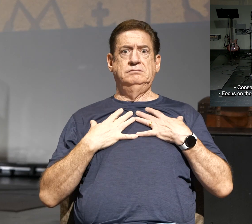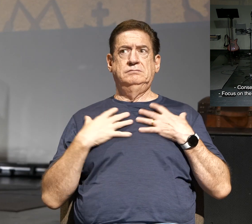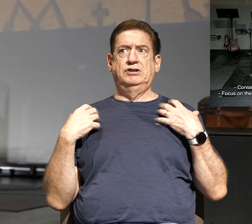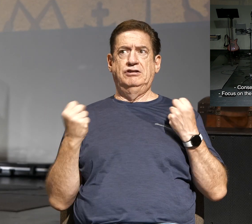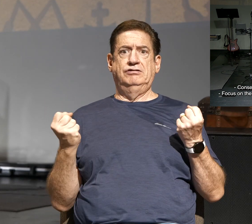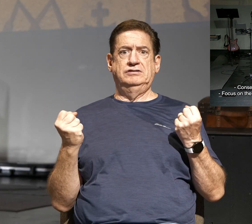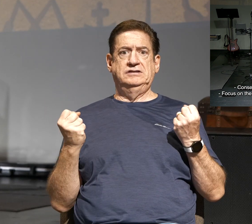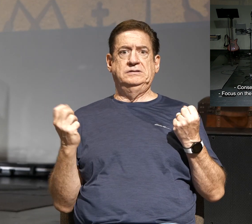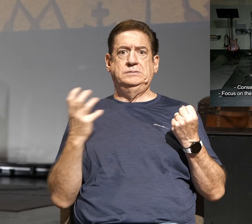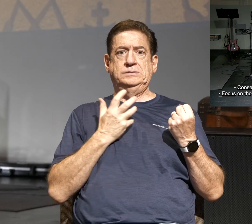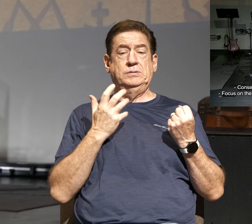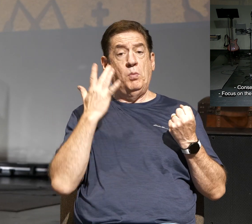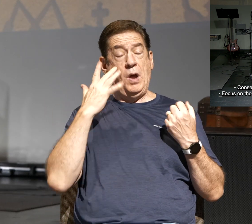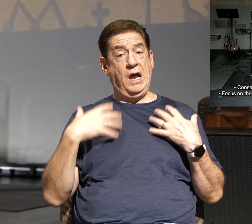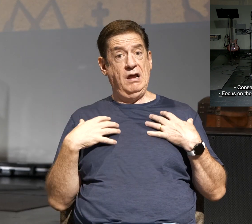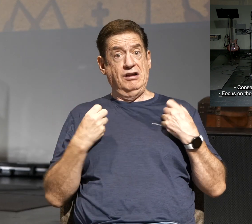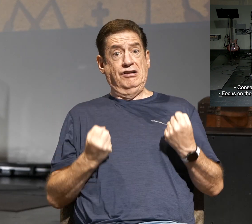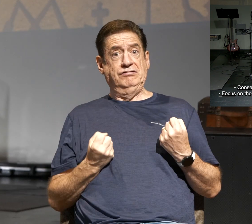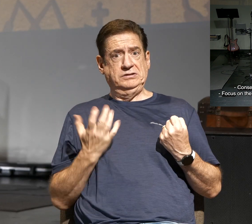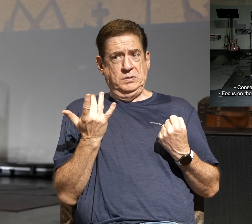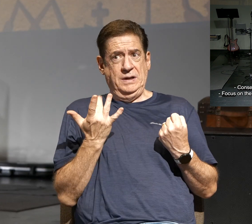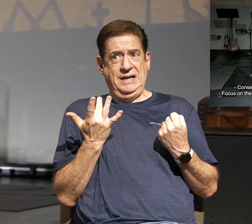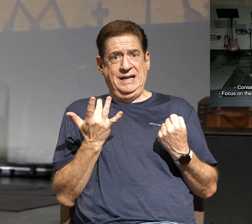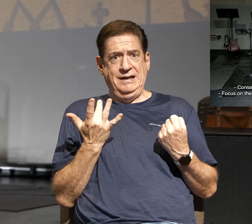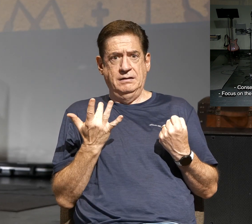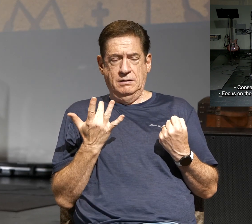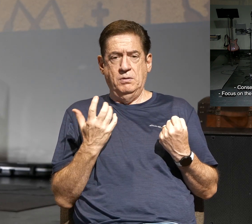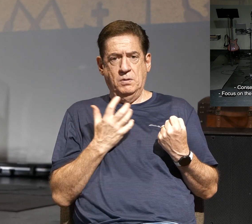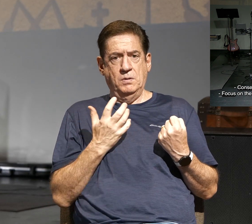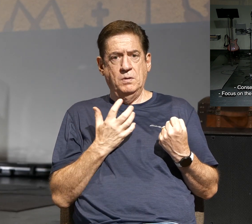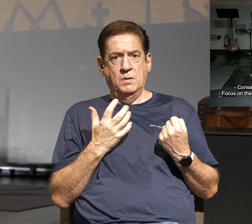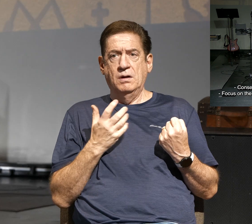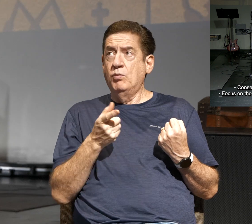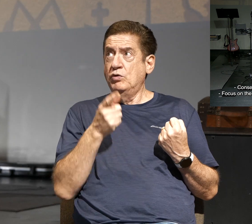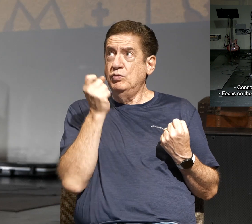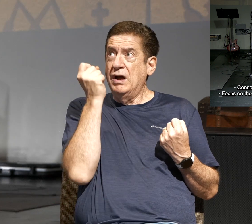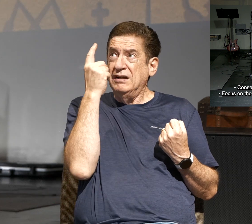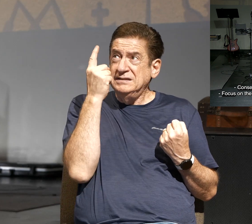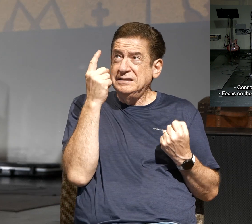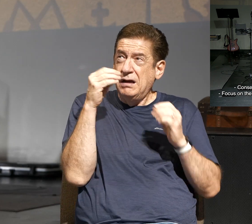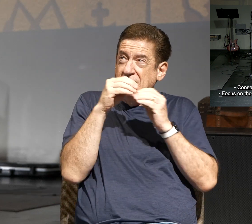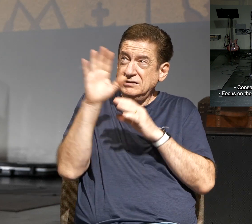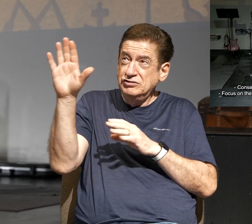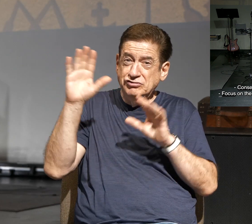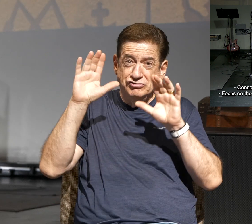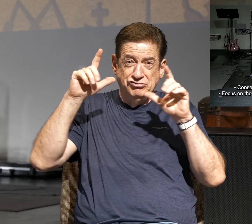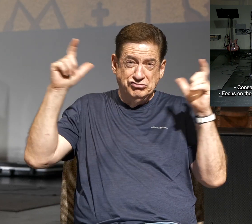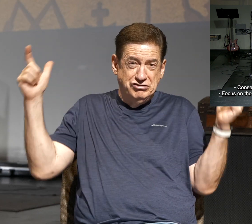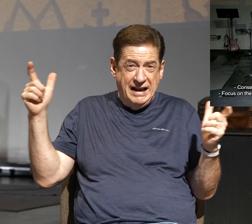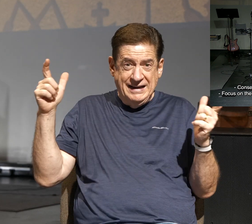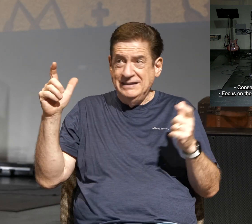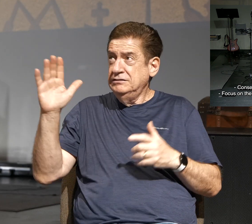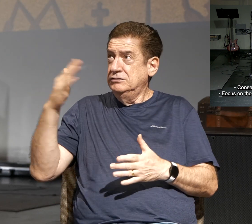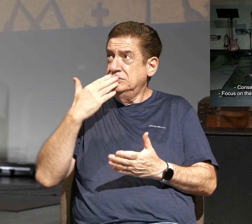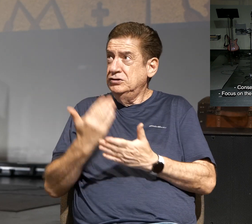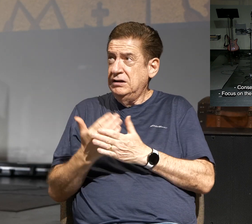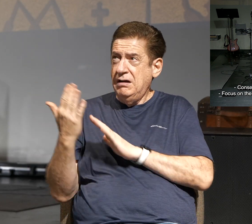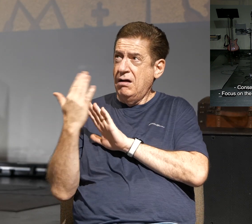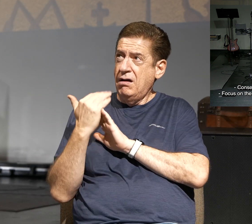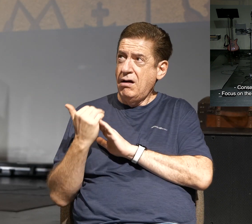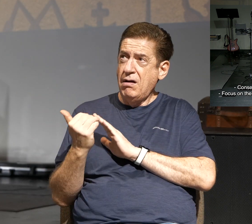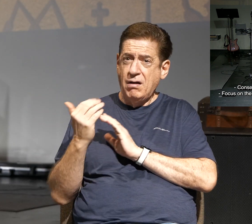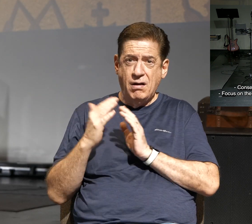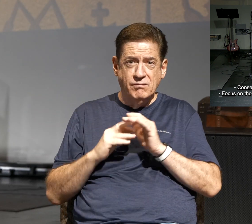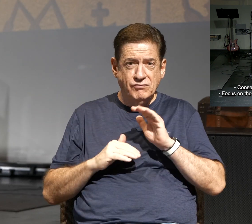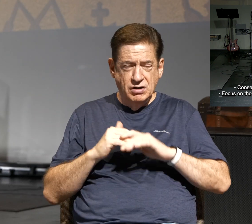the reason why you don't have courage, and by the way, the more you understand his greatness and his goodness, the more it comforts you, giving